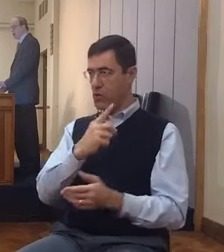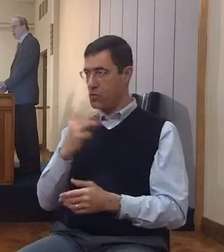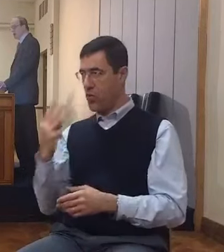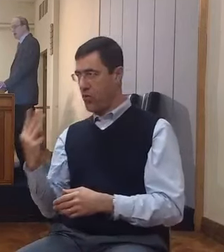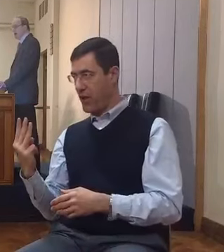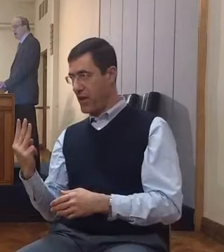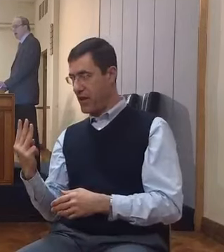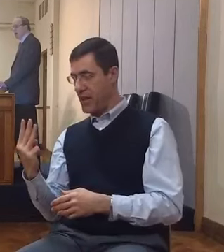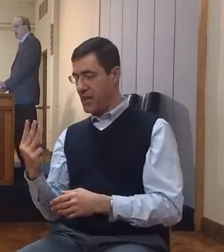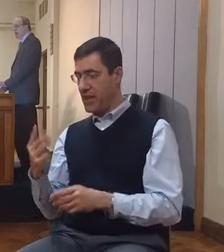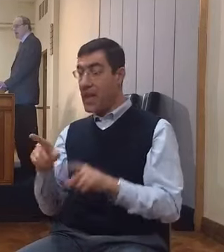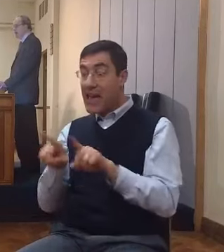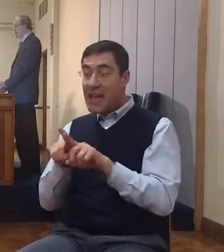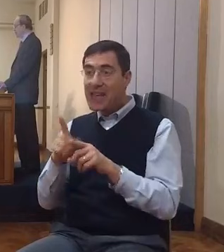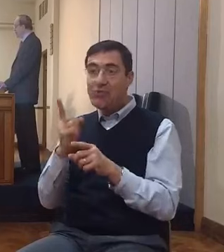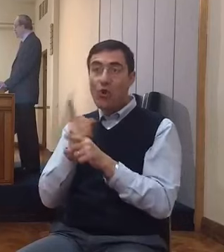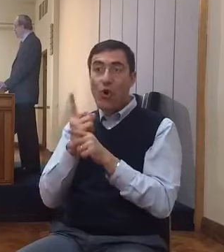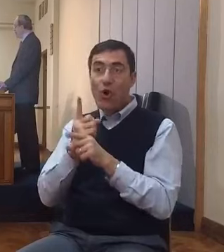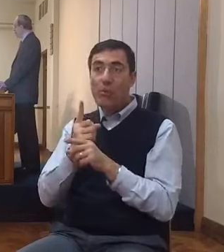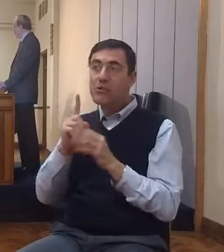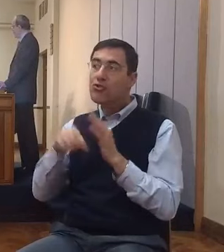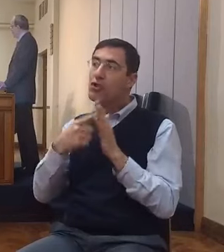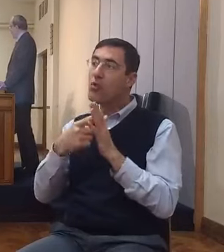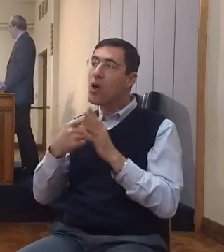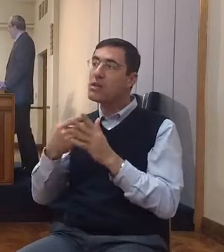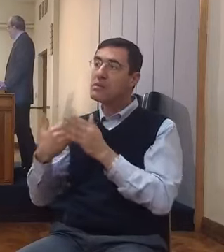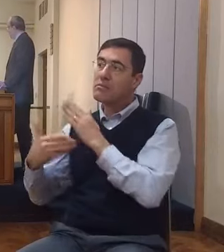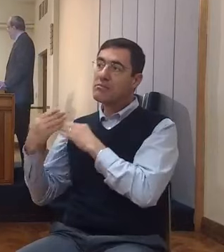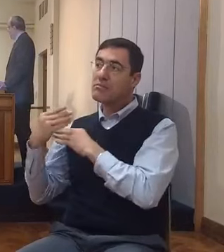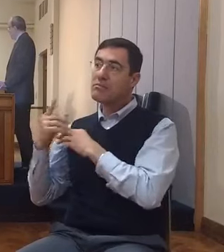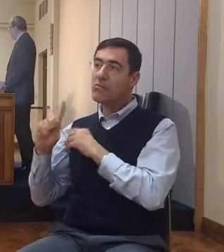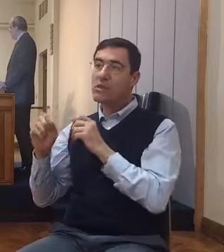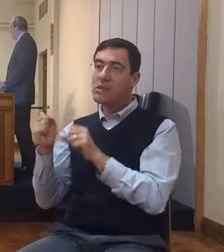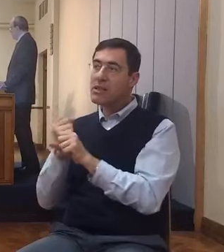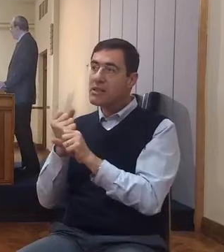of Joshua, you make a strange discovery.